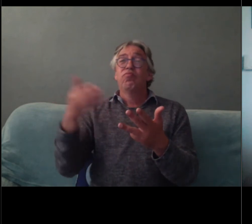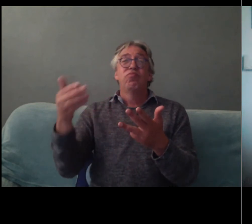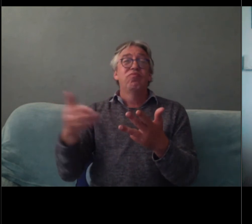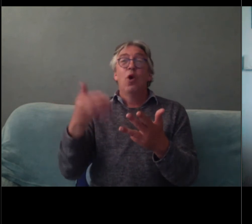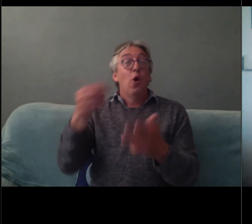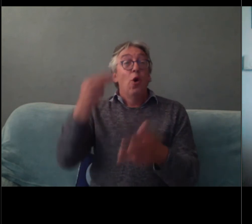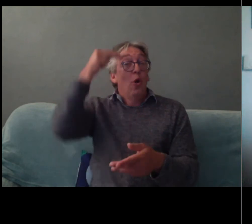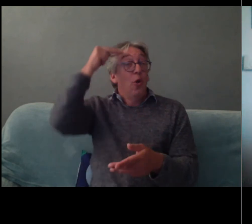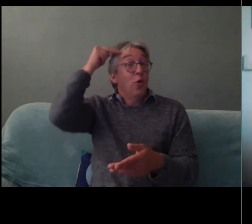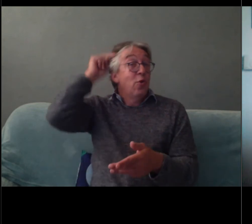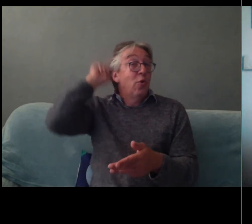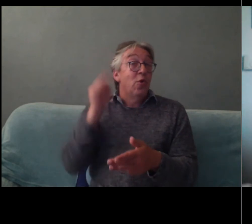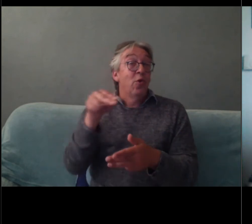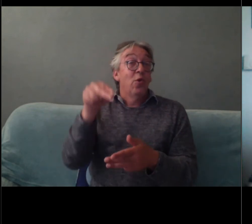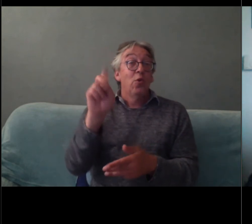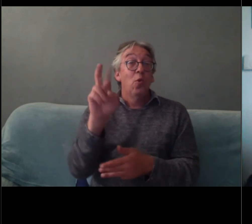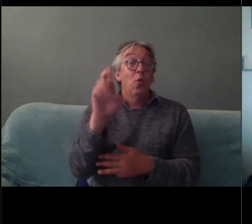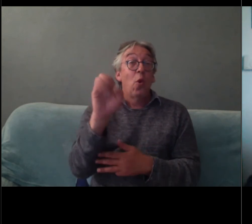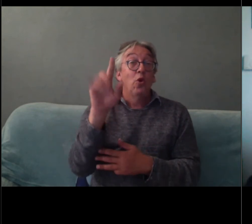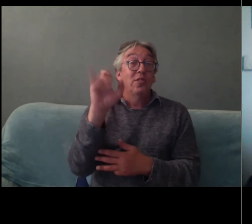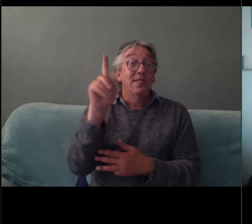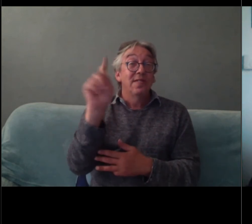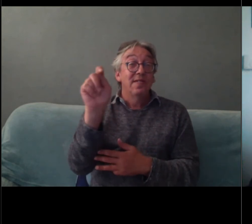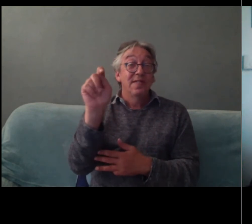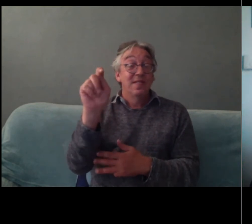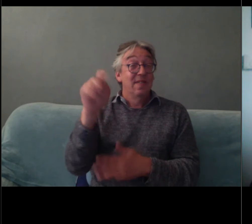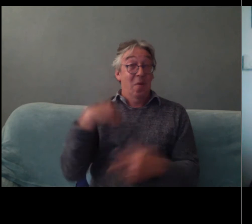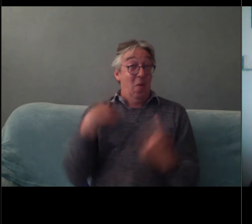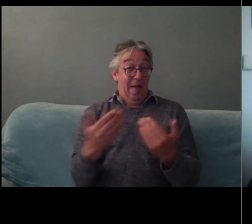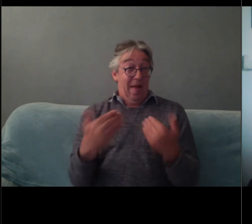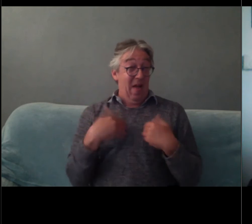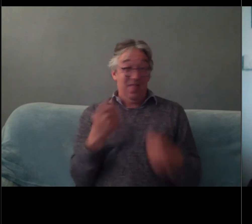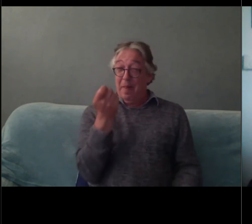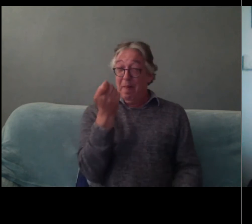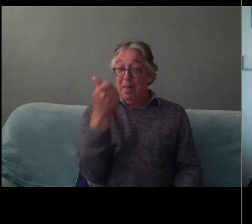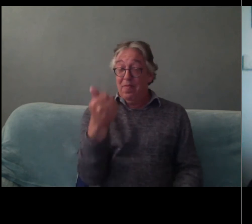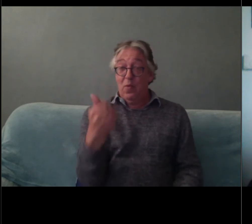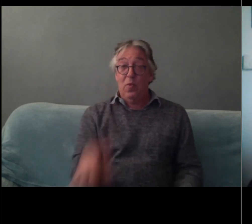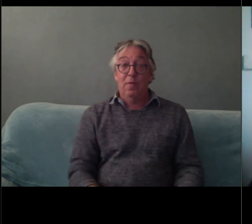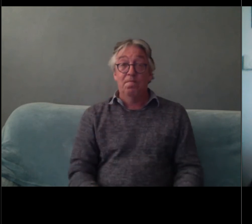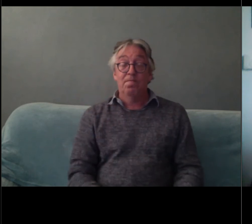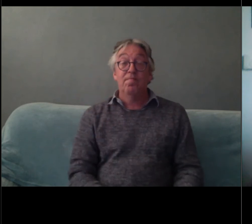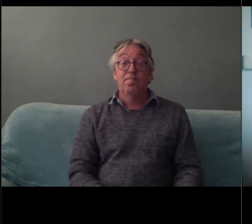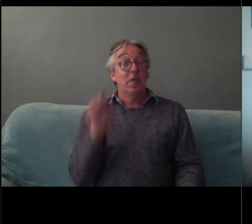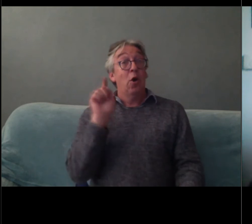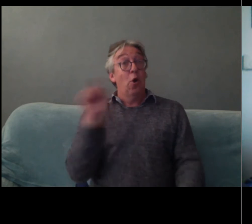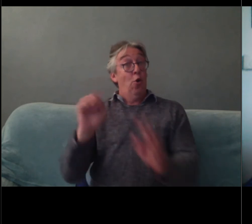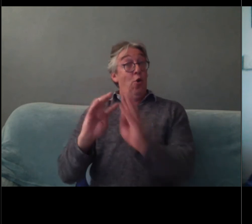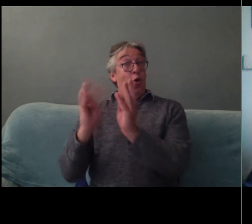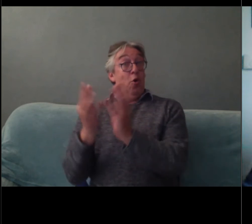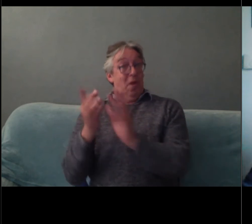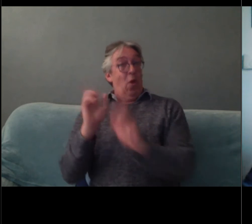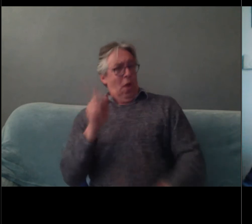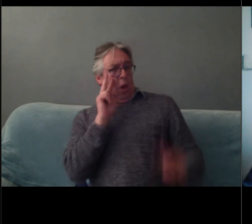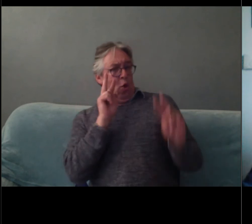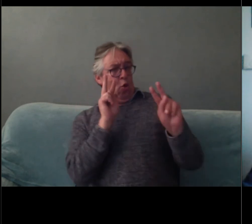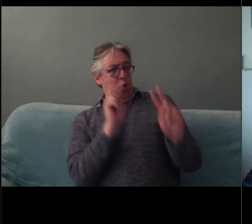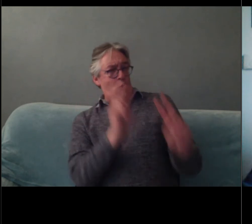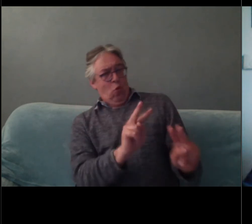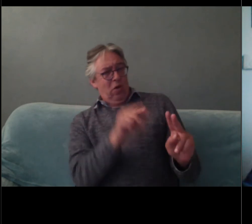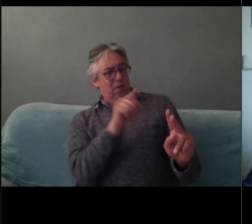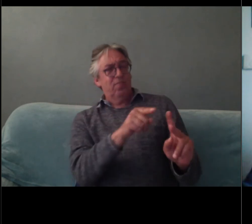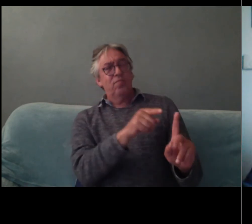Although the assessment committee takes into account all data regarding the history of the person and the disability,